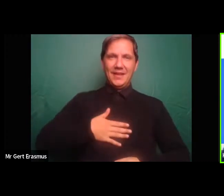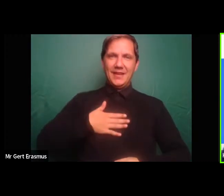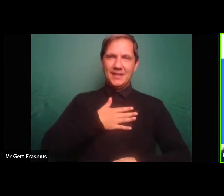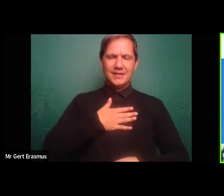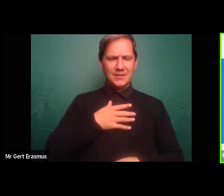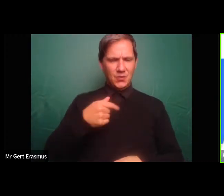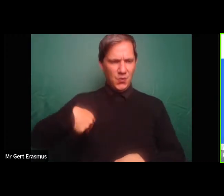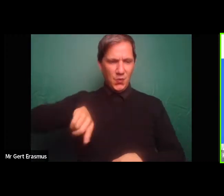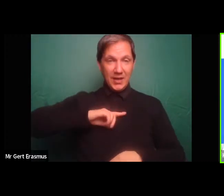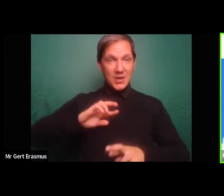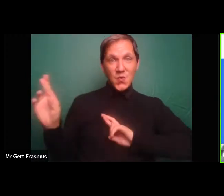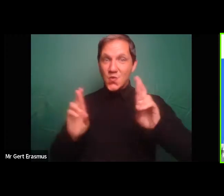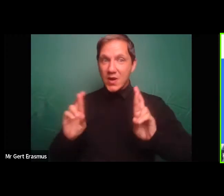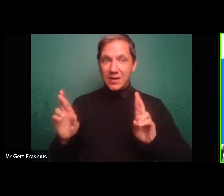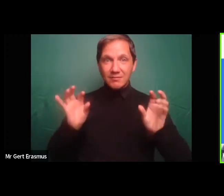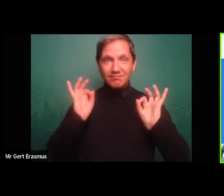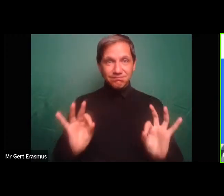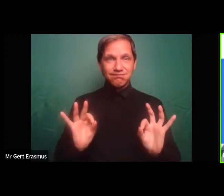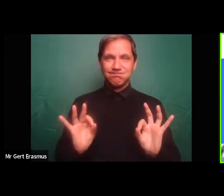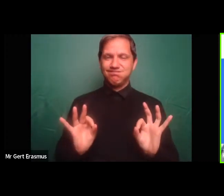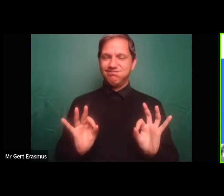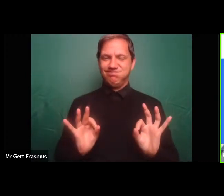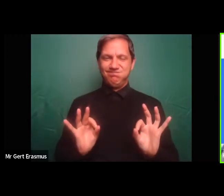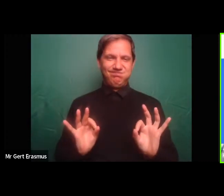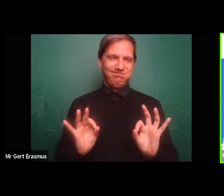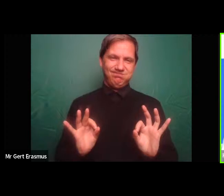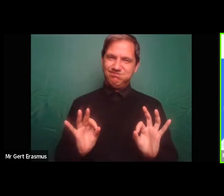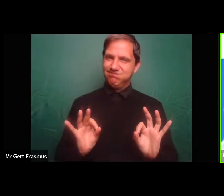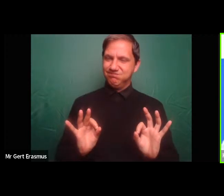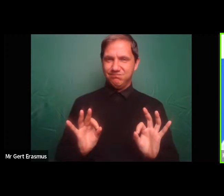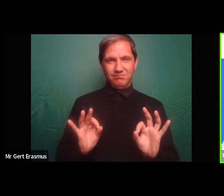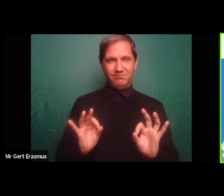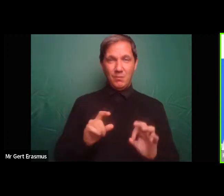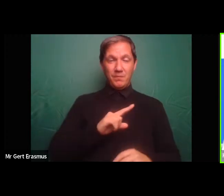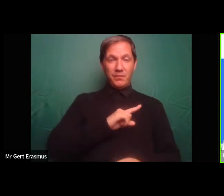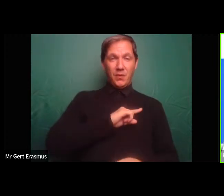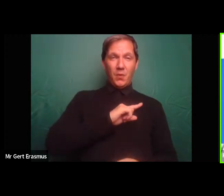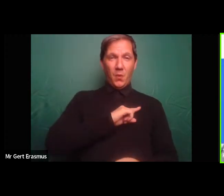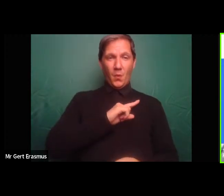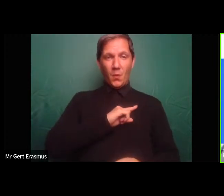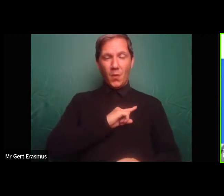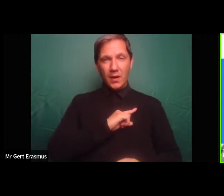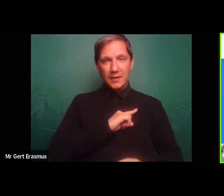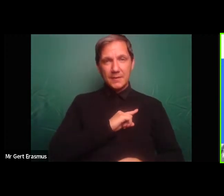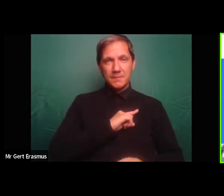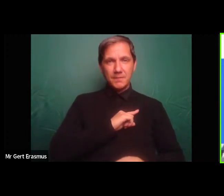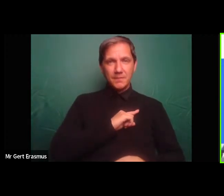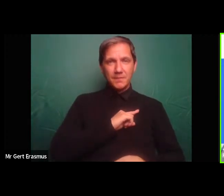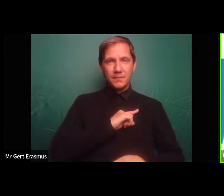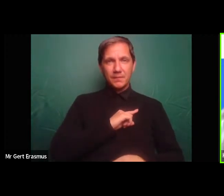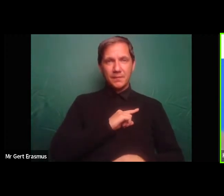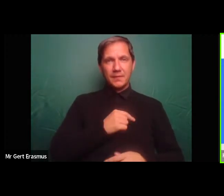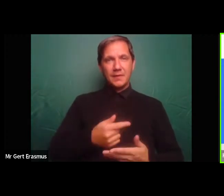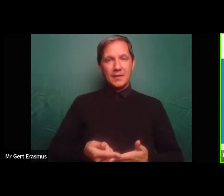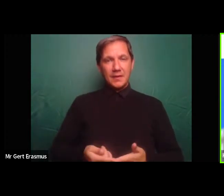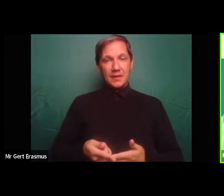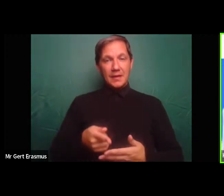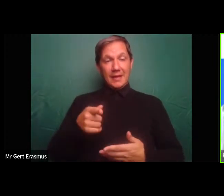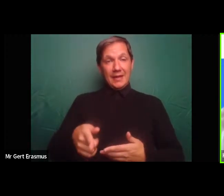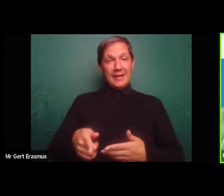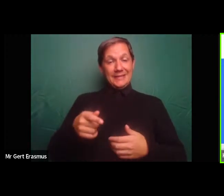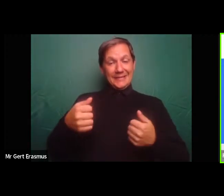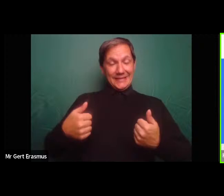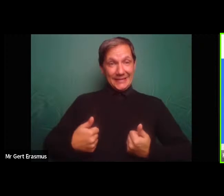For the most basic reason that this is a